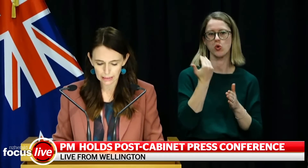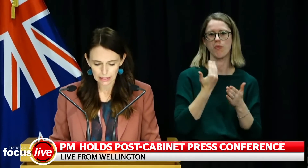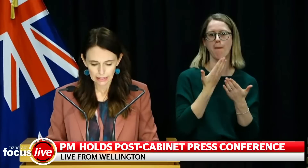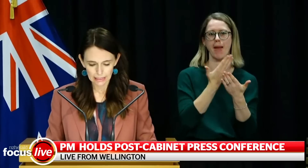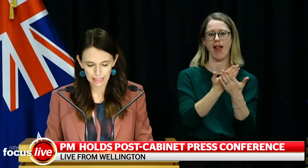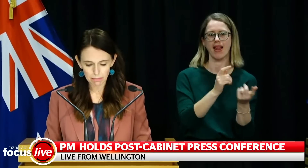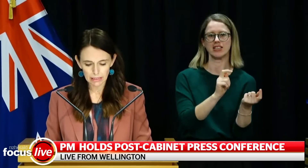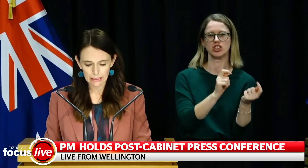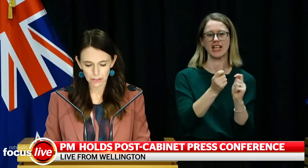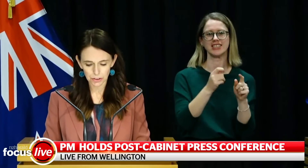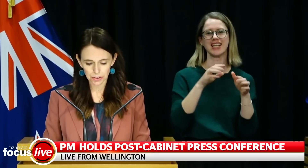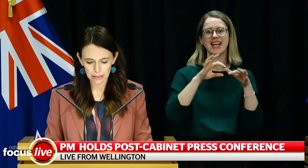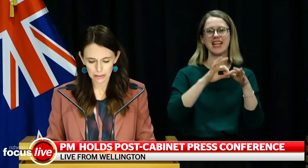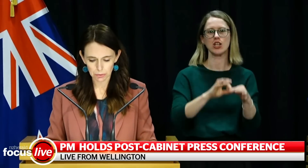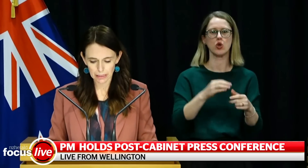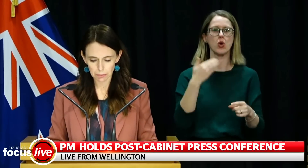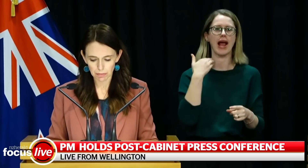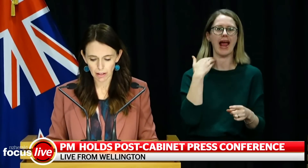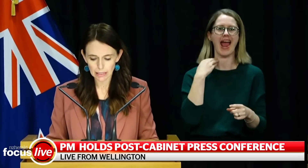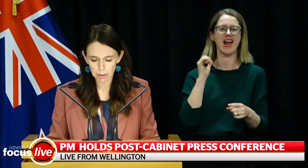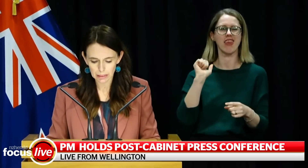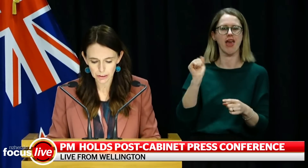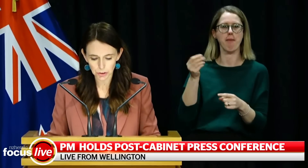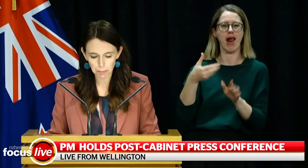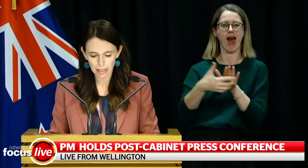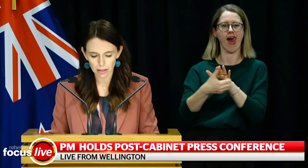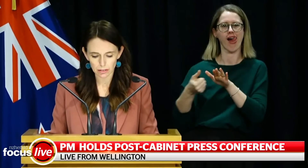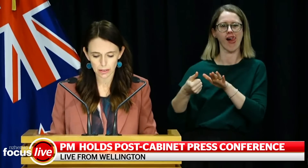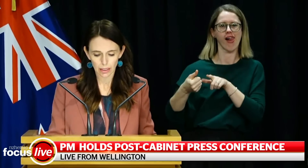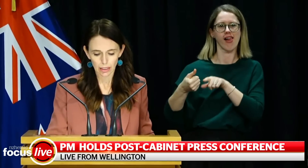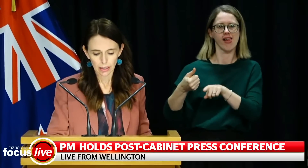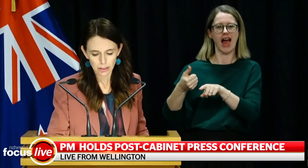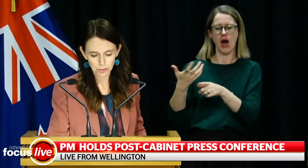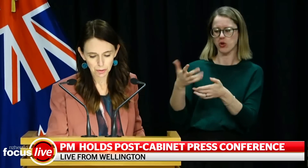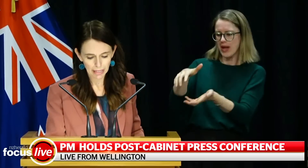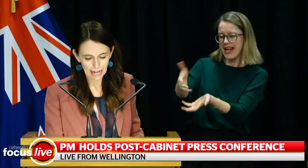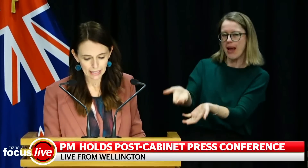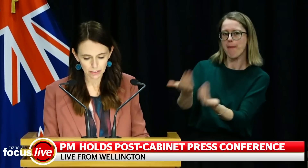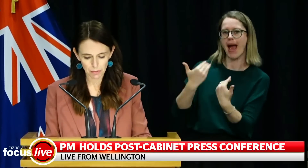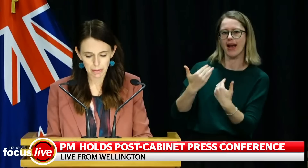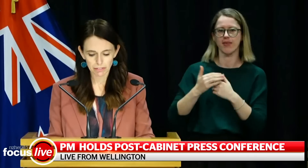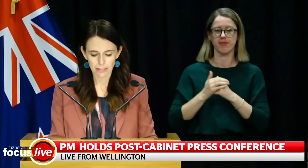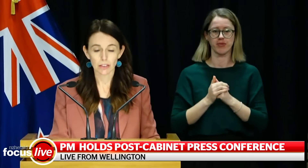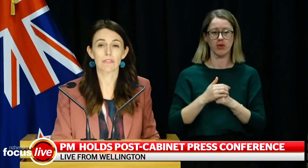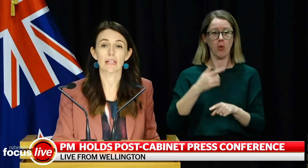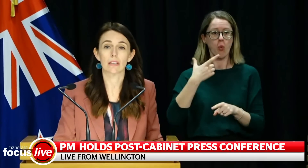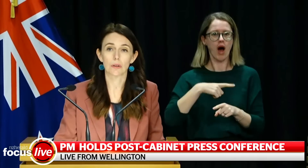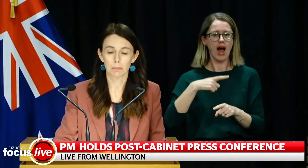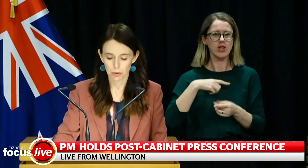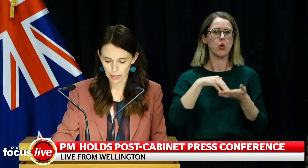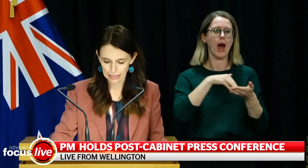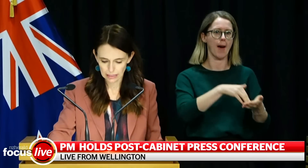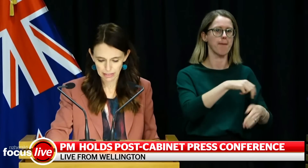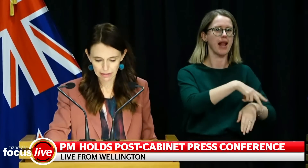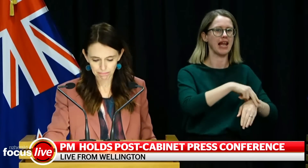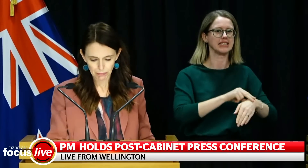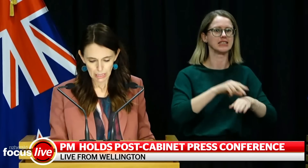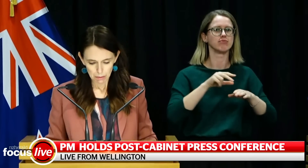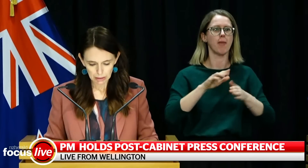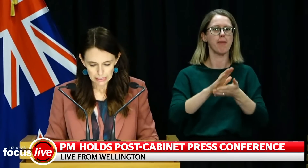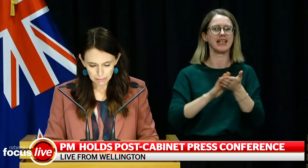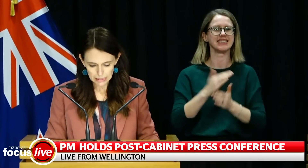Bill that the government is introducing this week to provide the police new powers to strip gangs of the benefits of their criminal